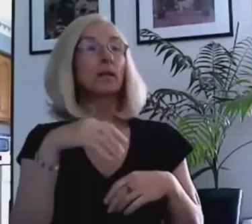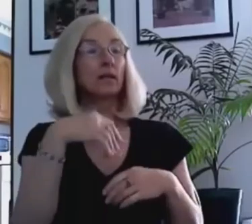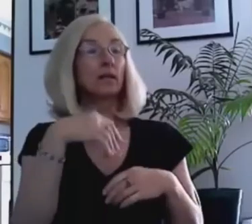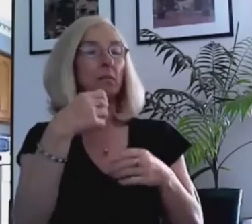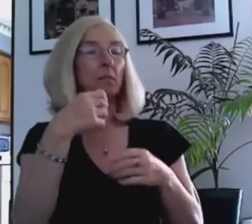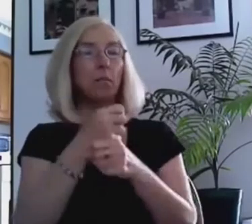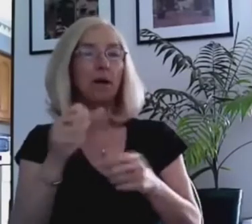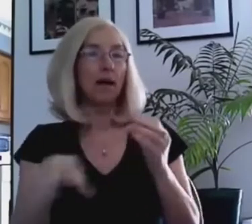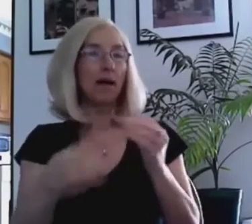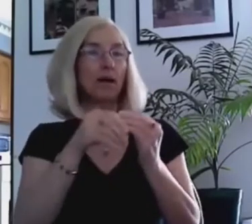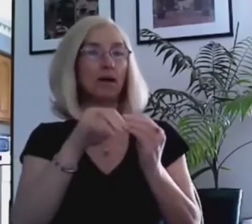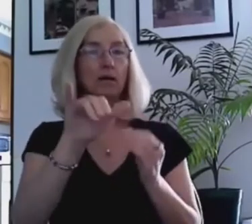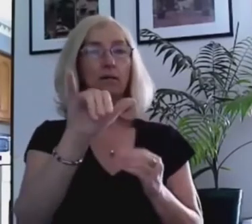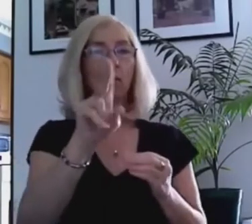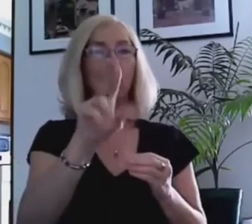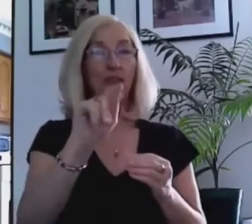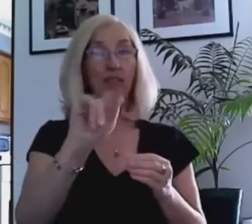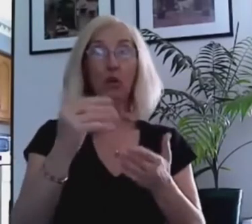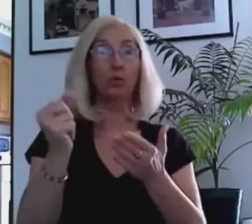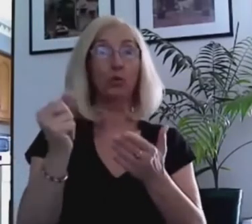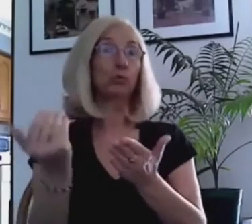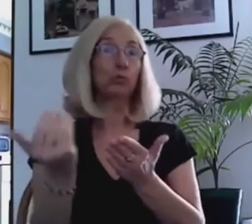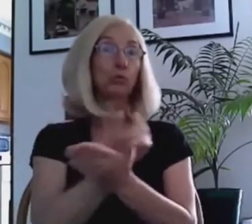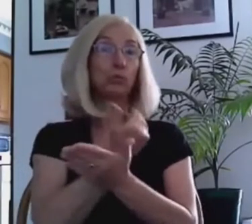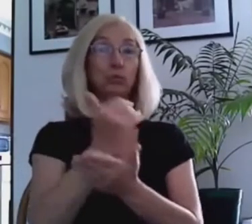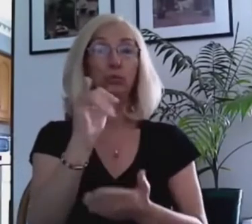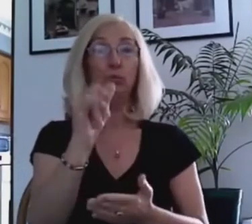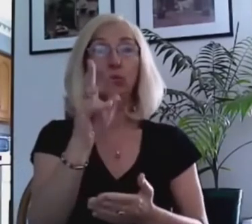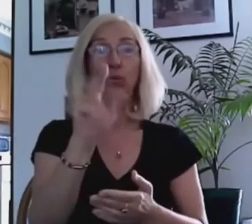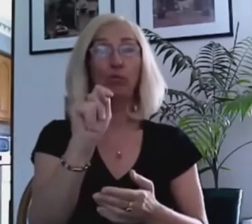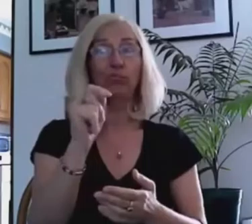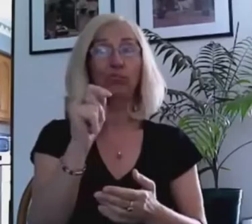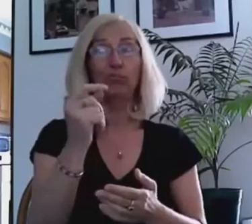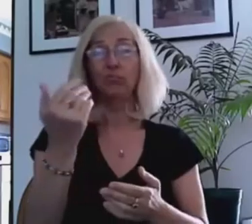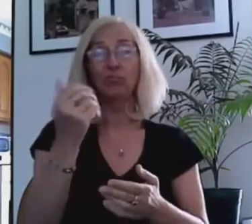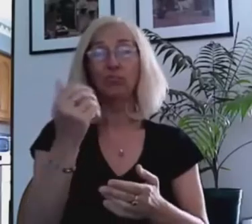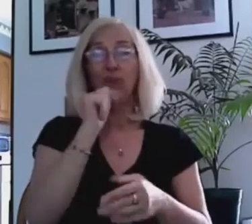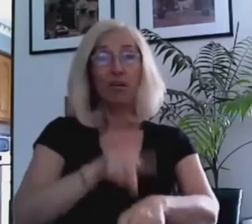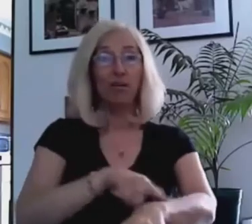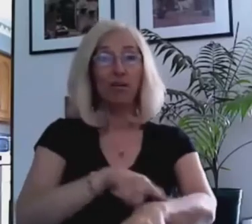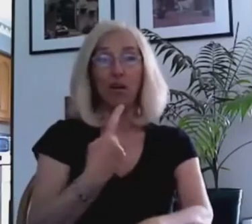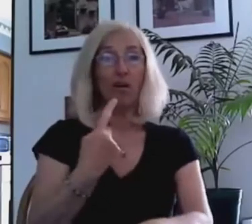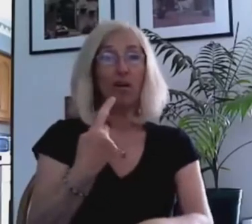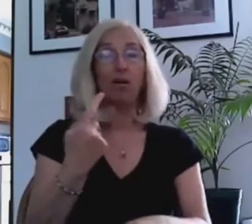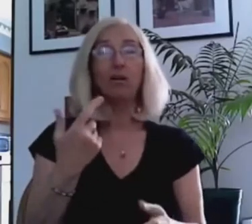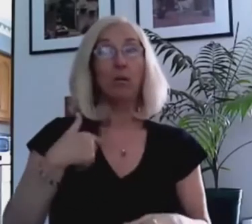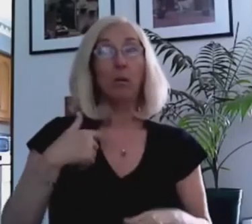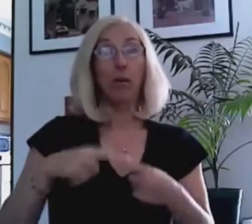My parents decided that they were going to change their lifestyles and eat a little bit healthier.